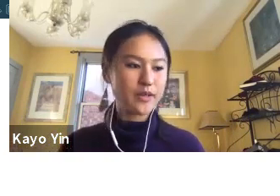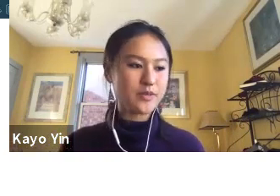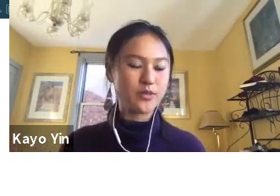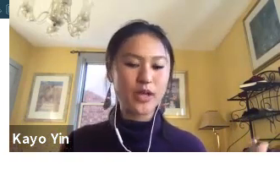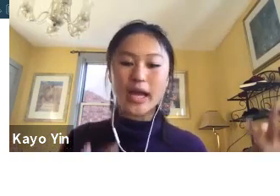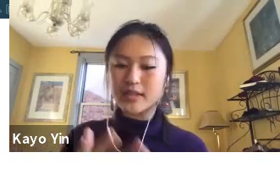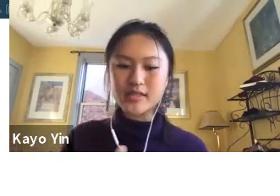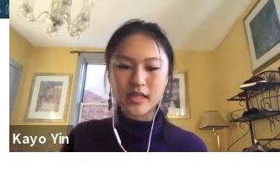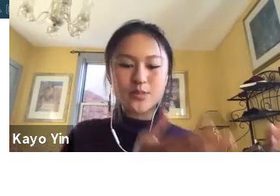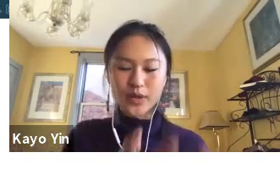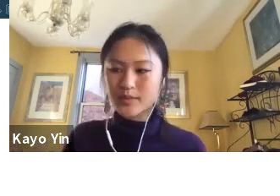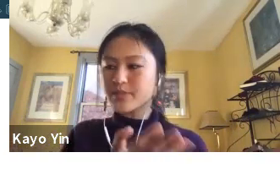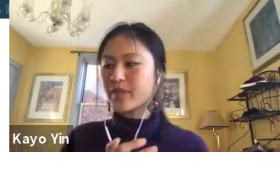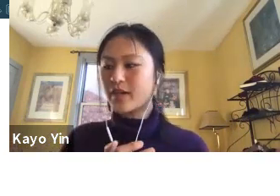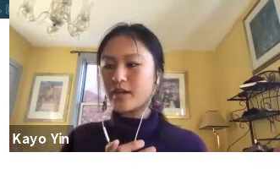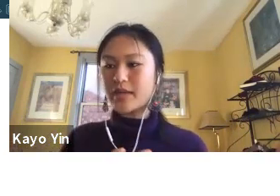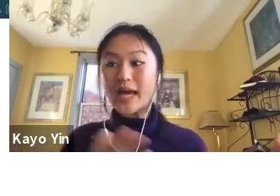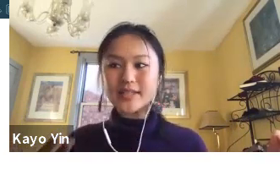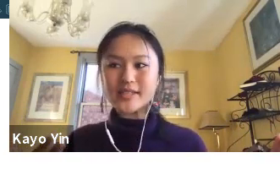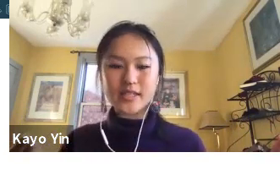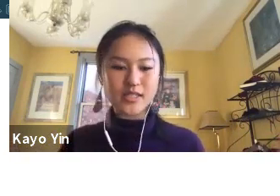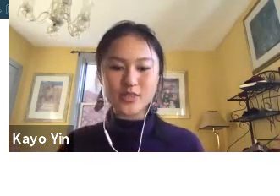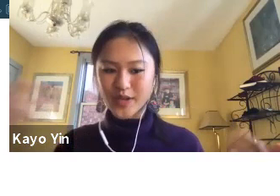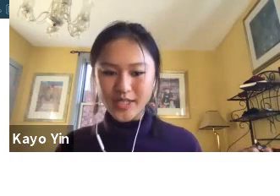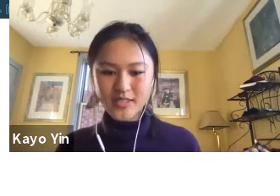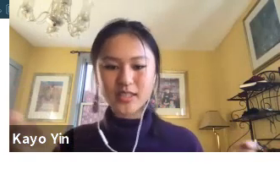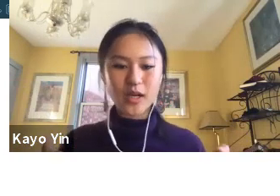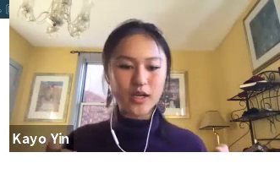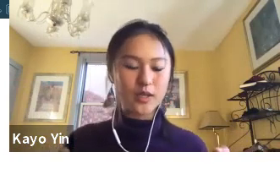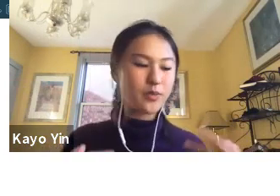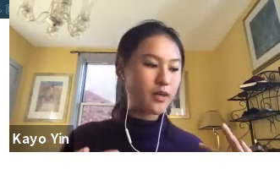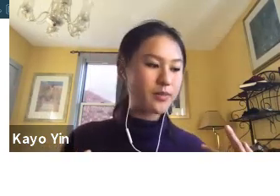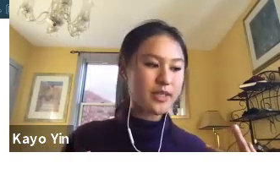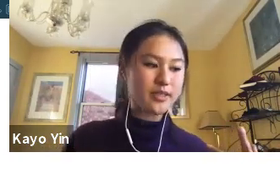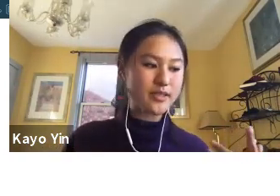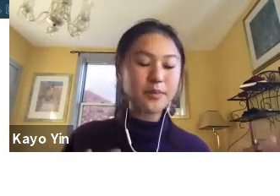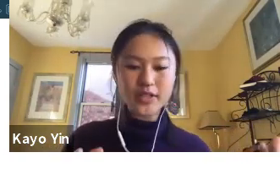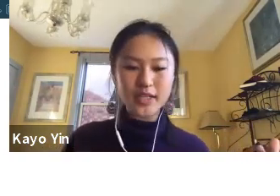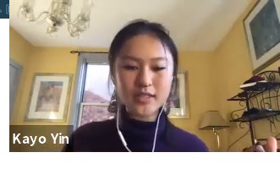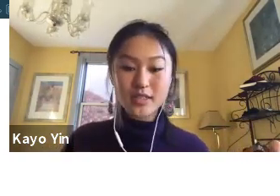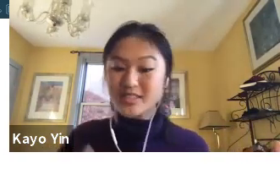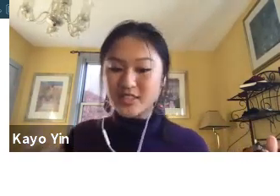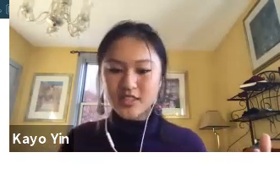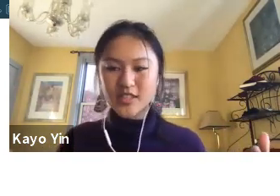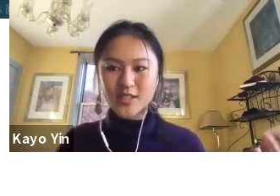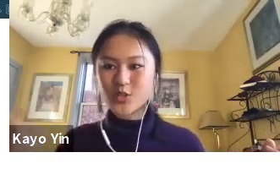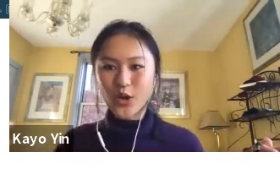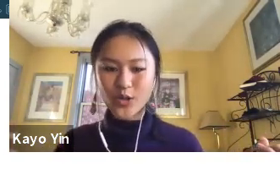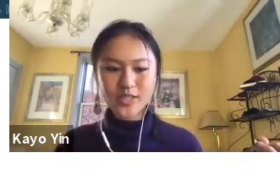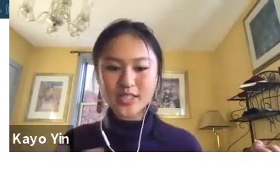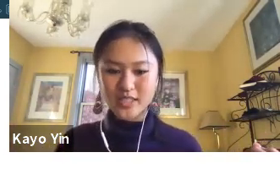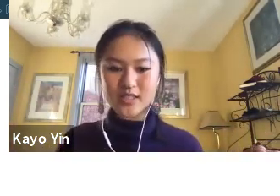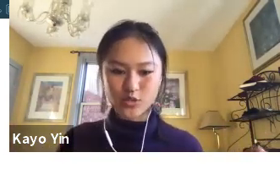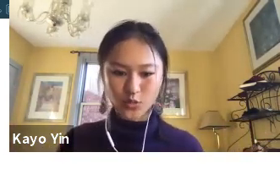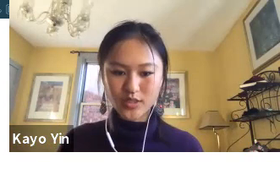oh, so Alice and Bob. Alice is French, Bob is American, she is